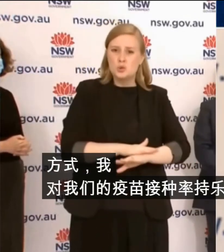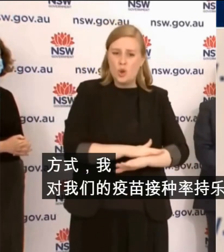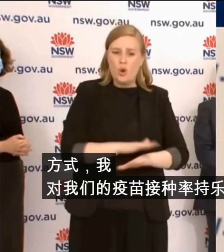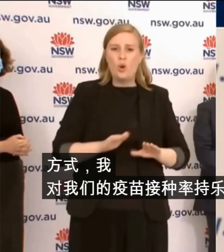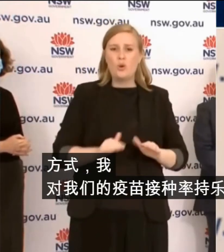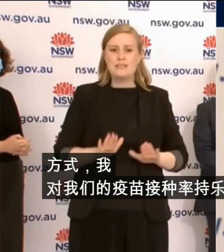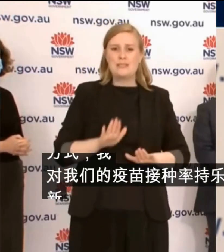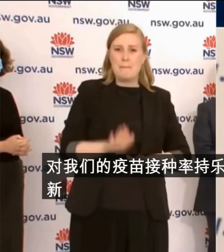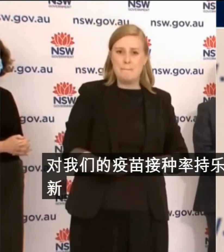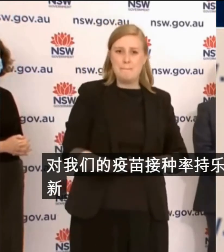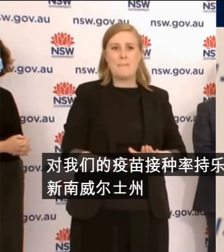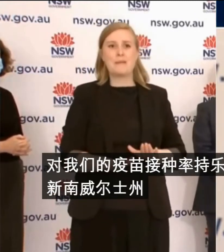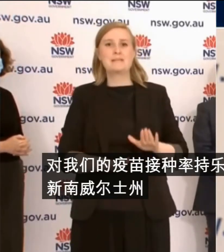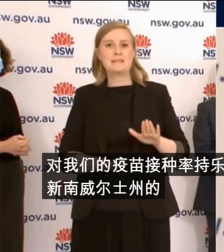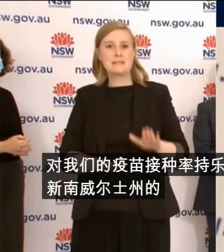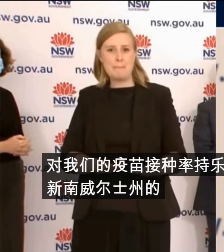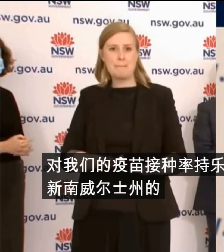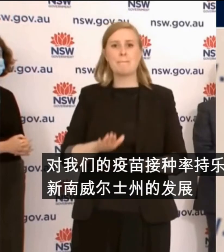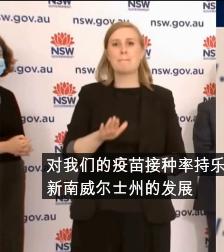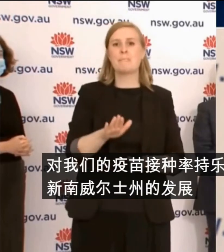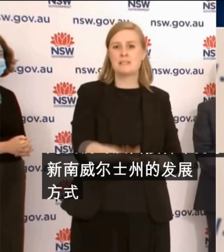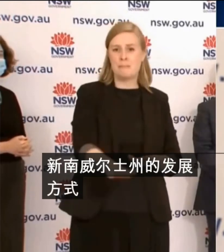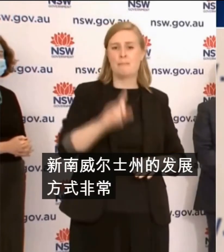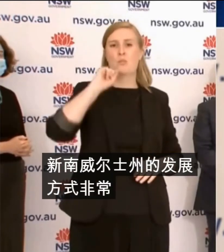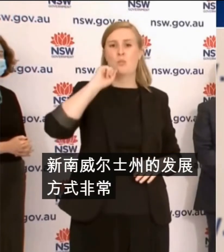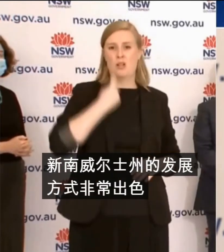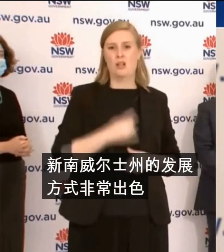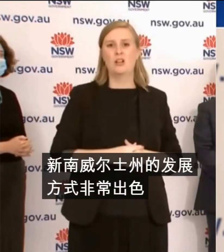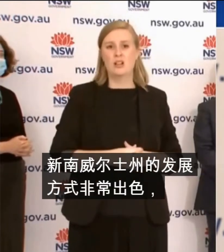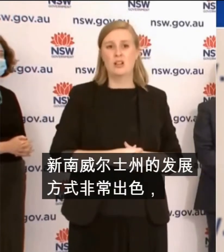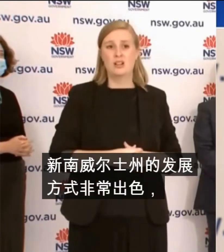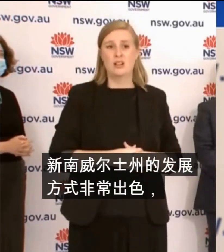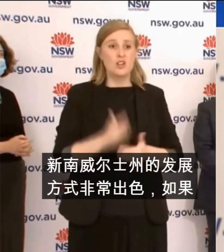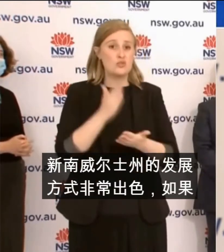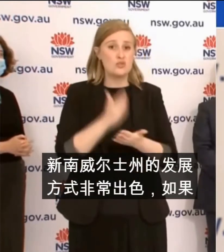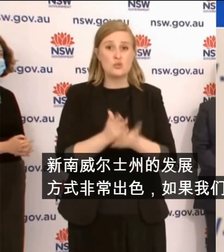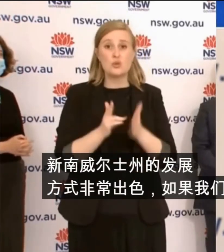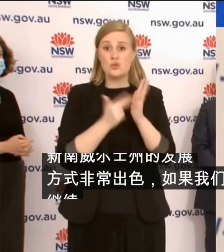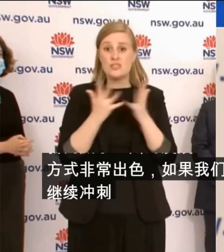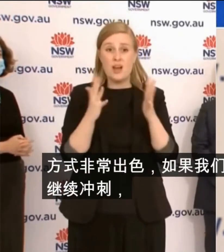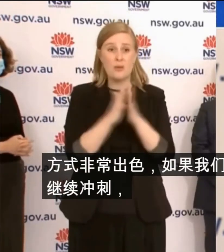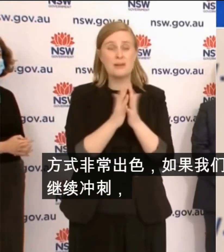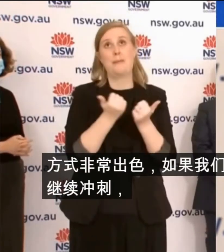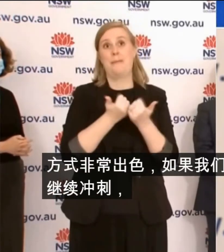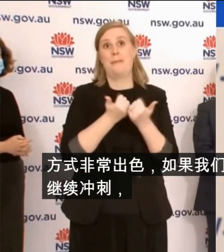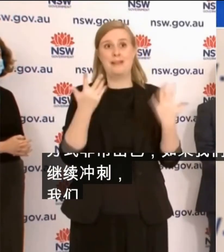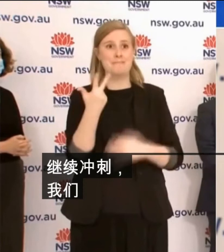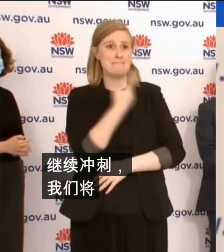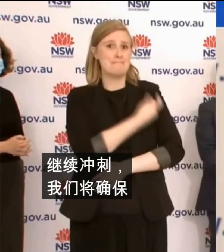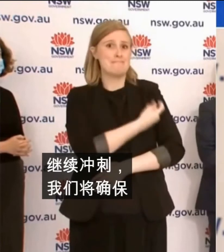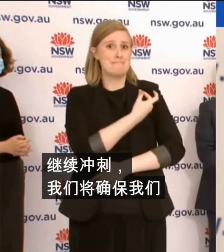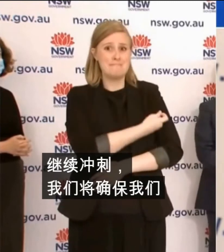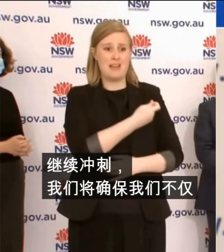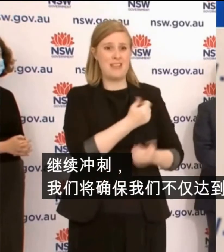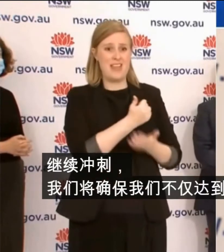optimism about our vaccination rates. The way New South Wales has been going is outstanding. And if we continue to sprint, we will